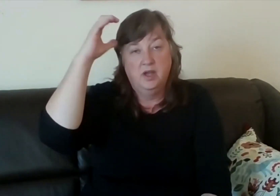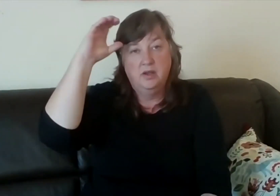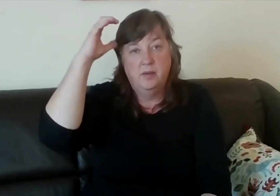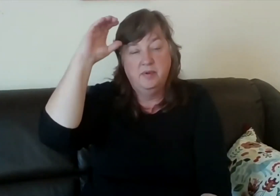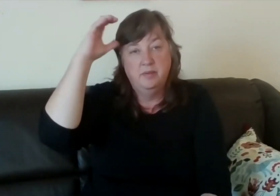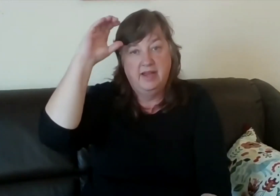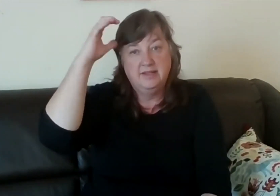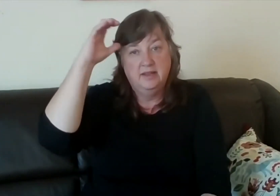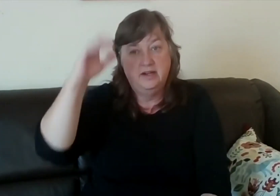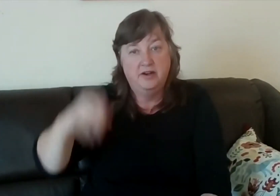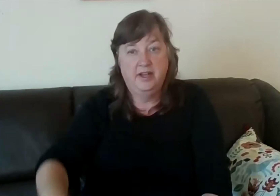up in the masculine area.